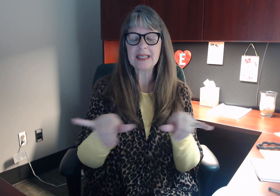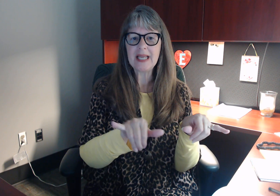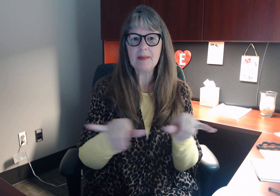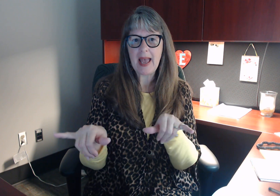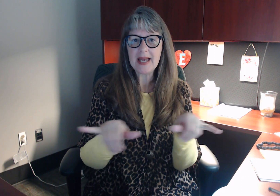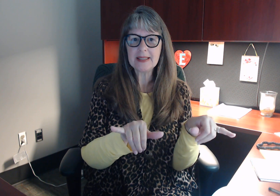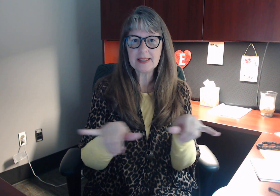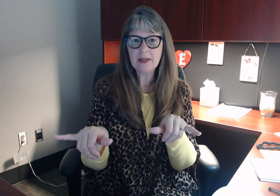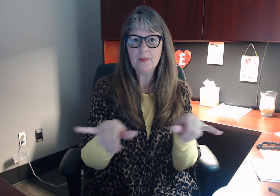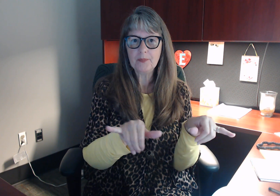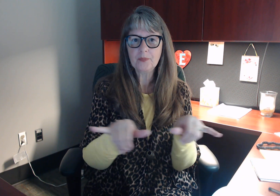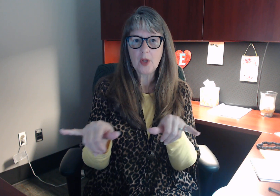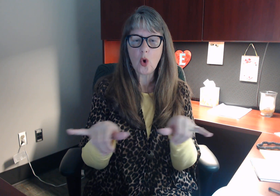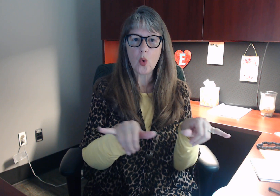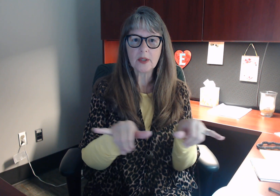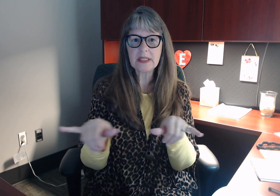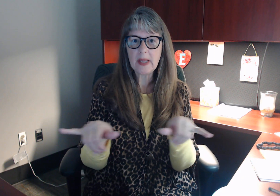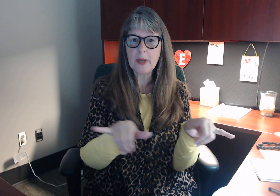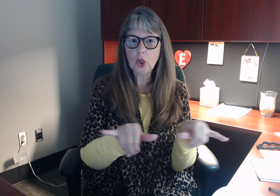same as or similar.